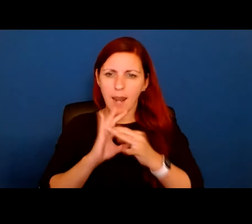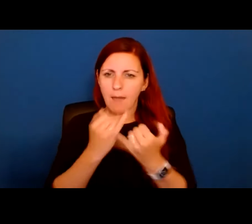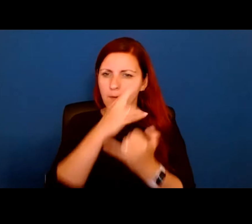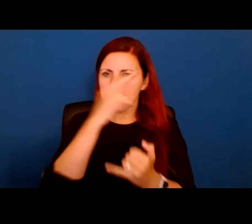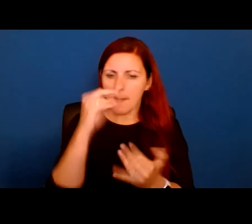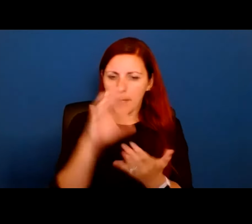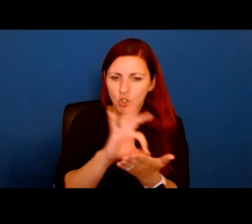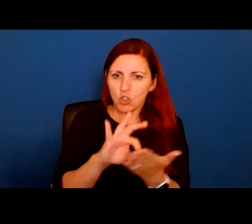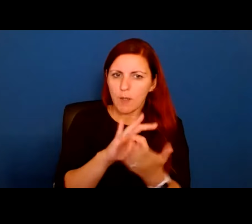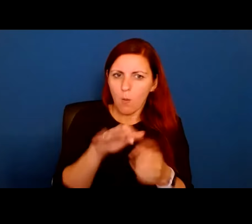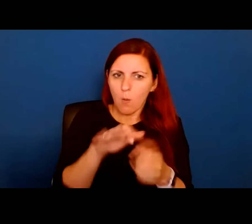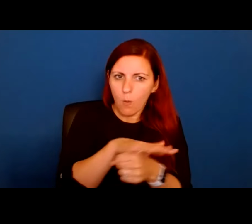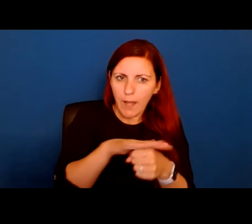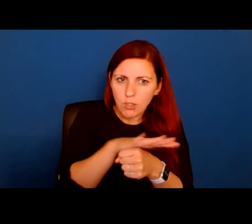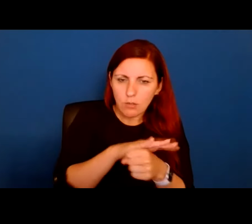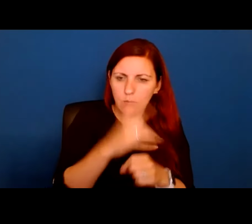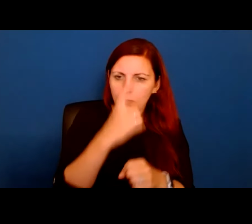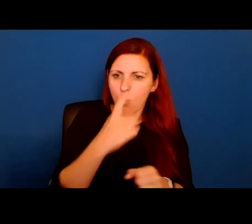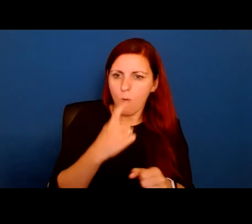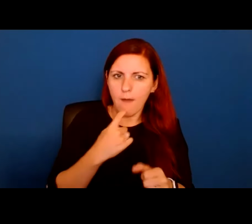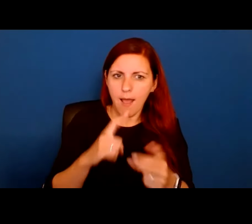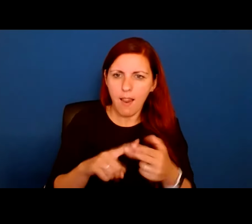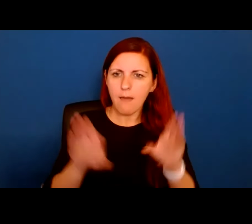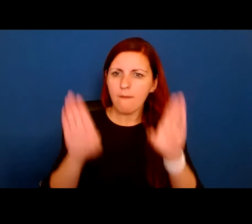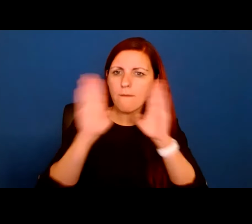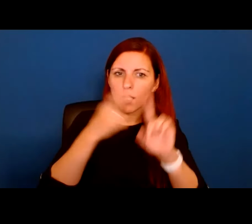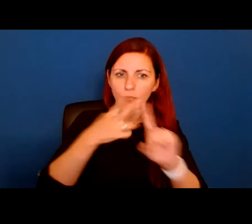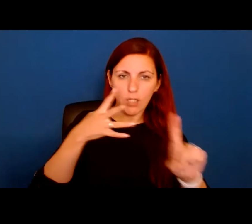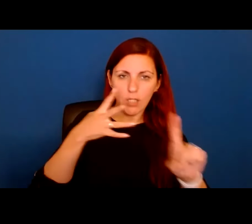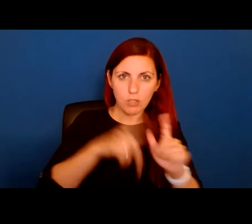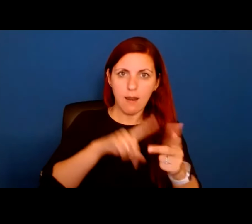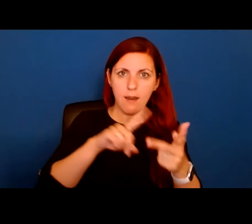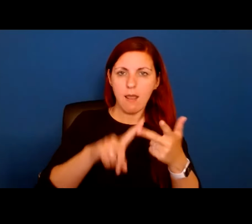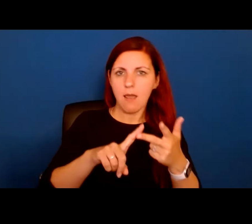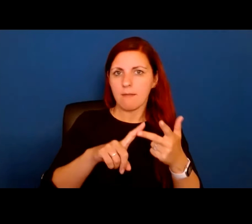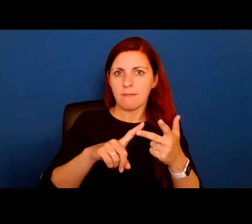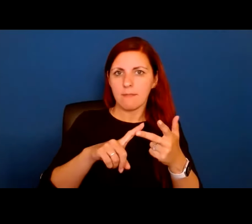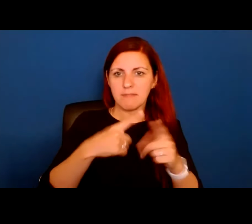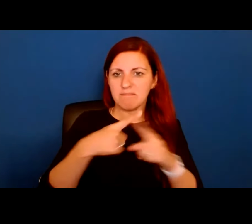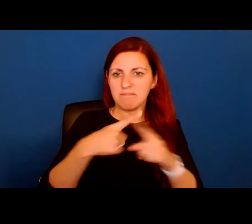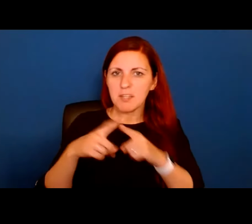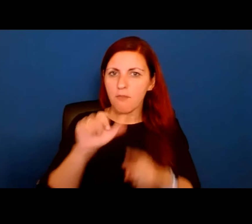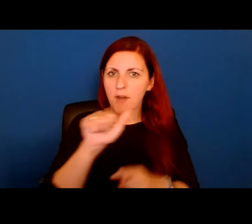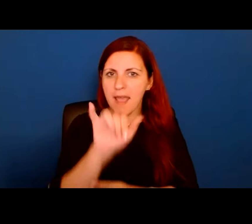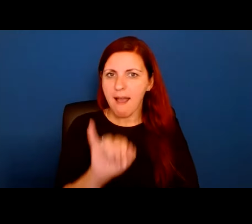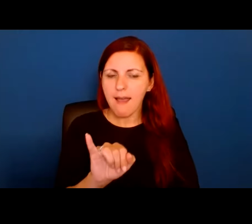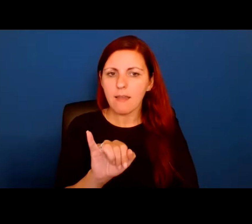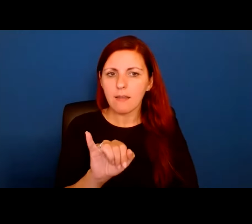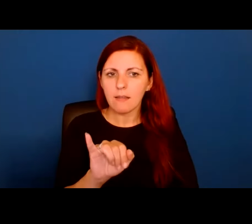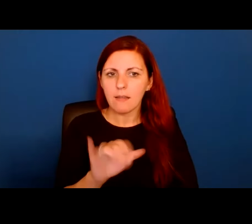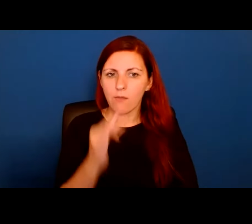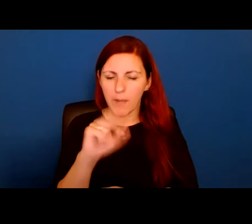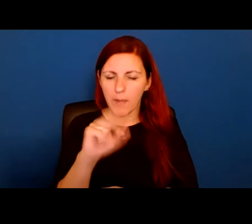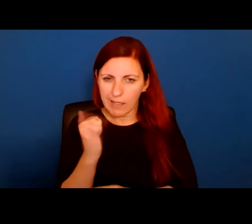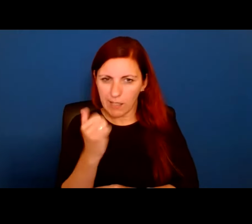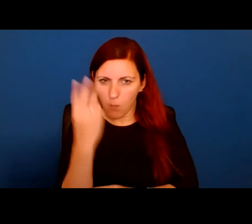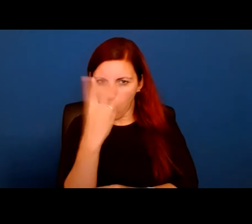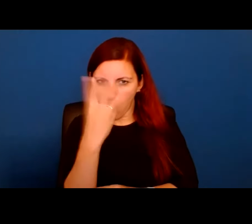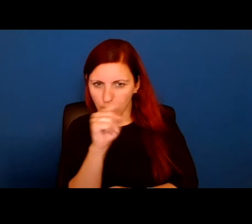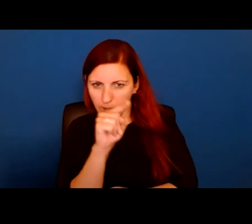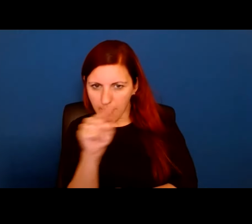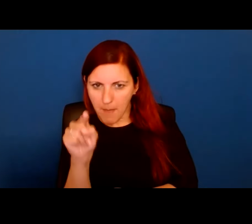artificial intelligence, facial recognition software, machine learning and algorithms. If we can keep an oversight on them as